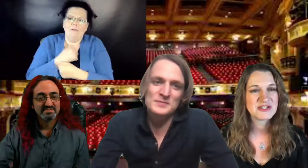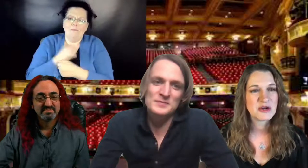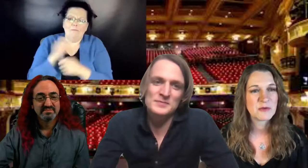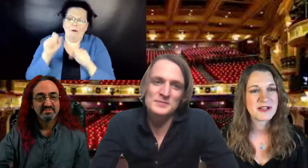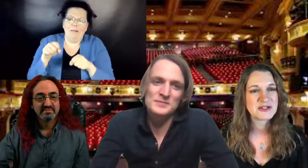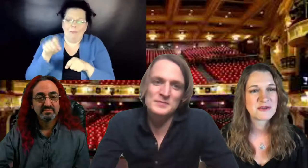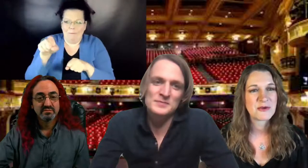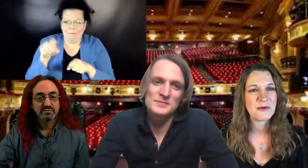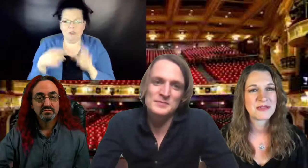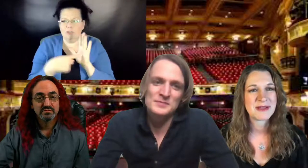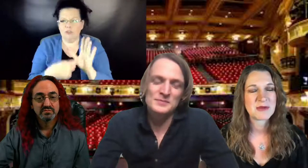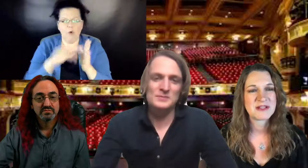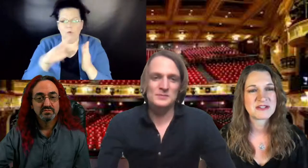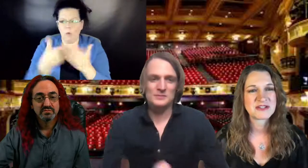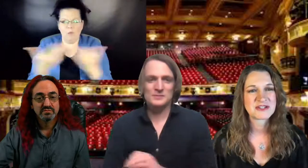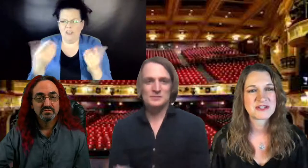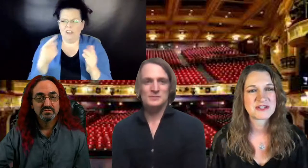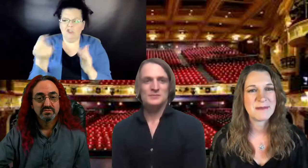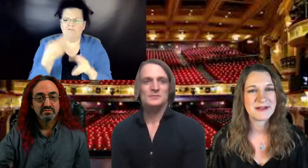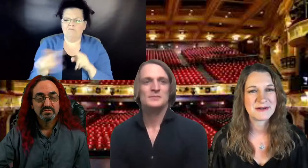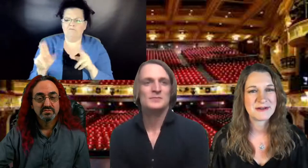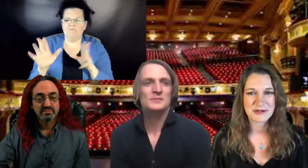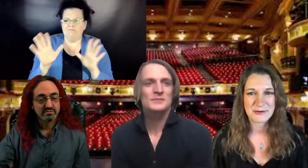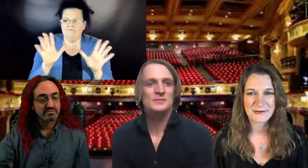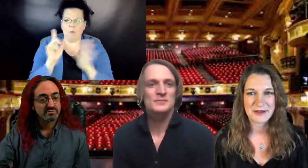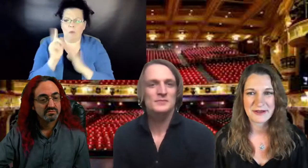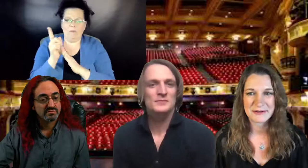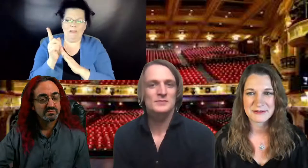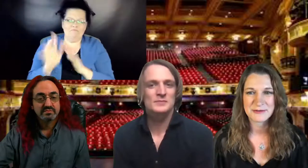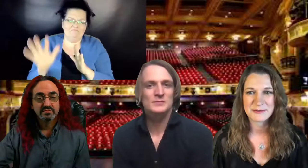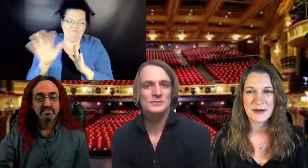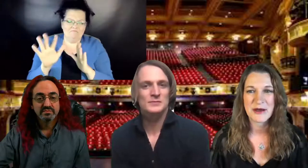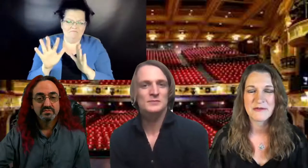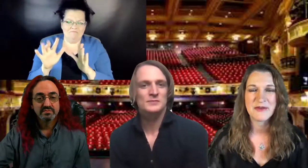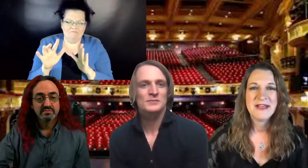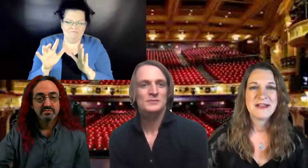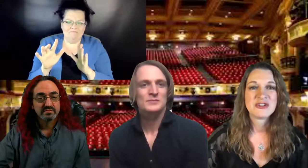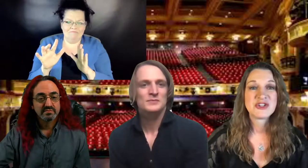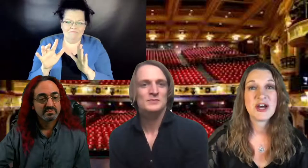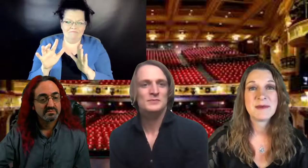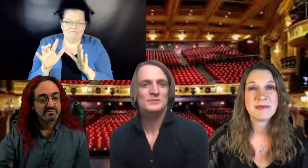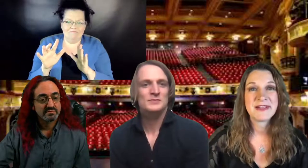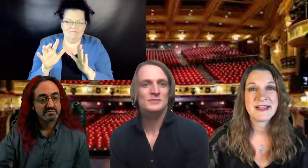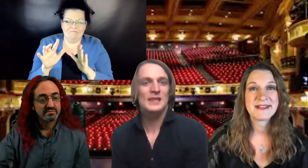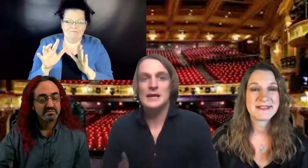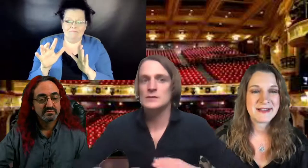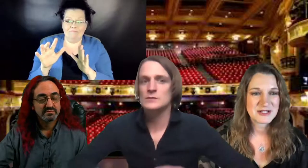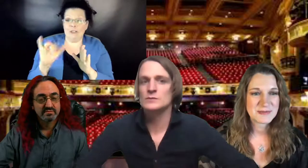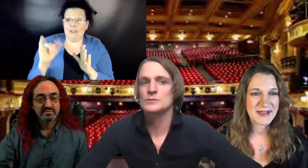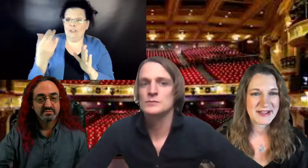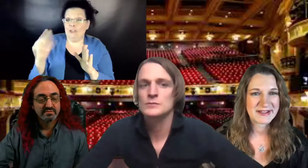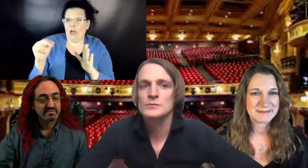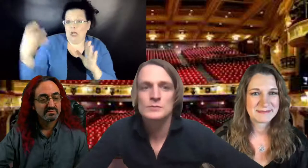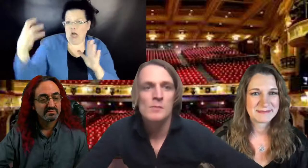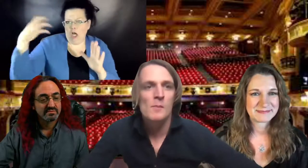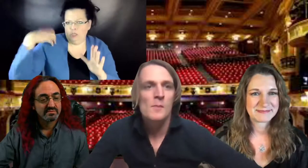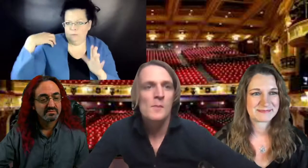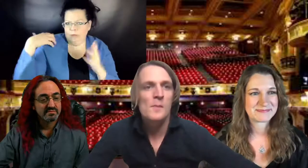let's just show, we're not going to show the whole thing, but let's just show a minute or so two of John playing the